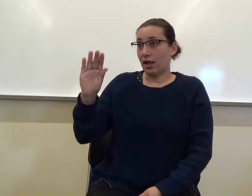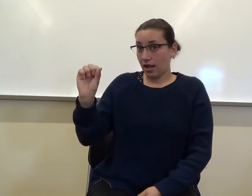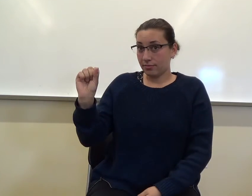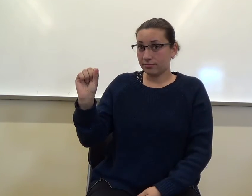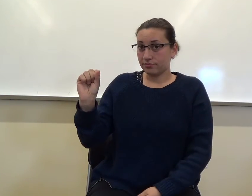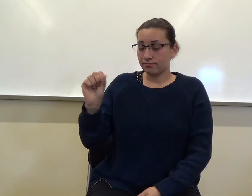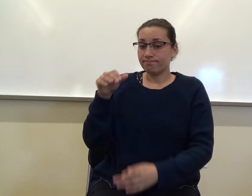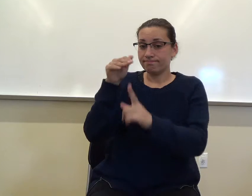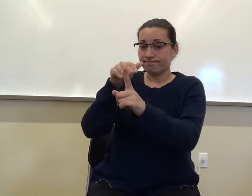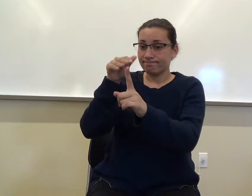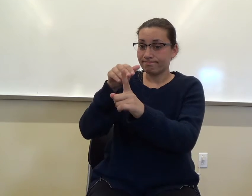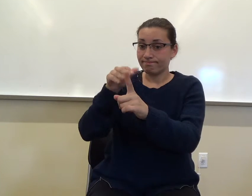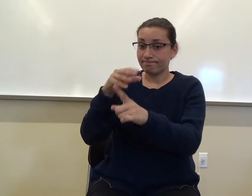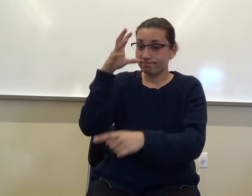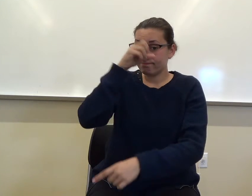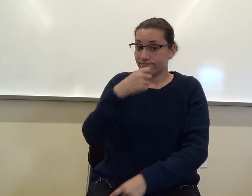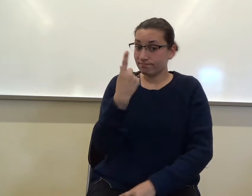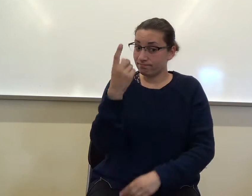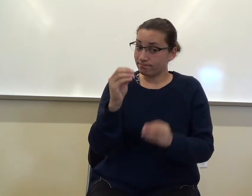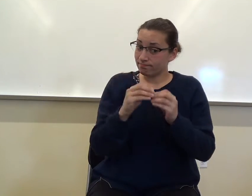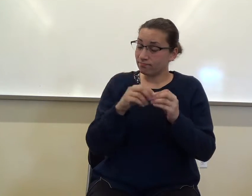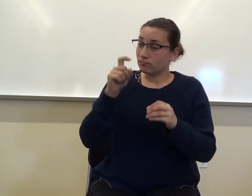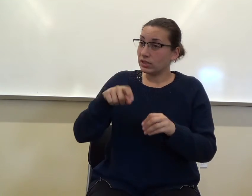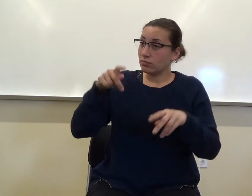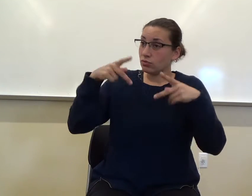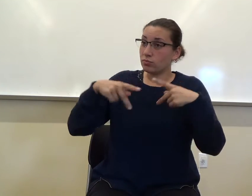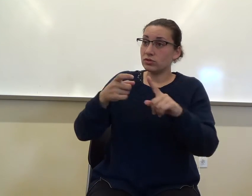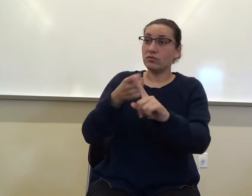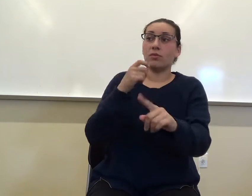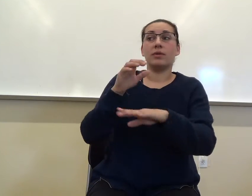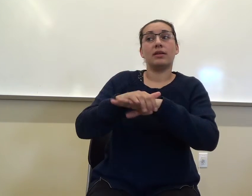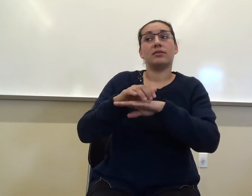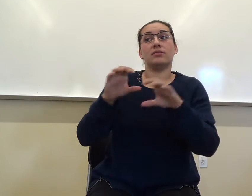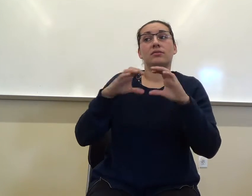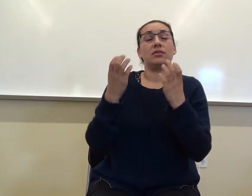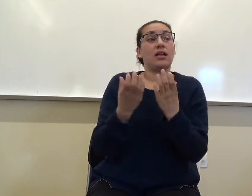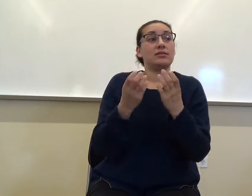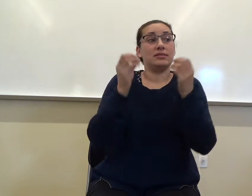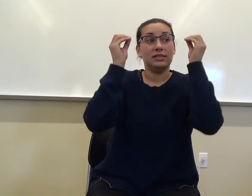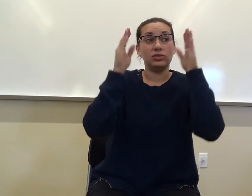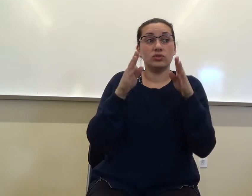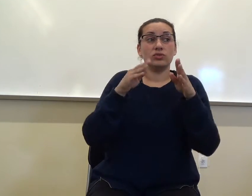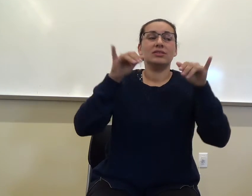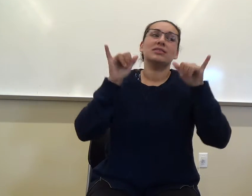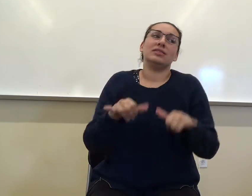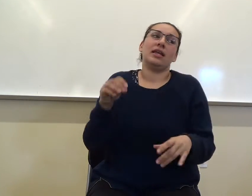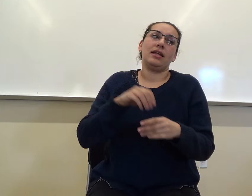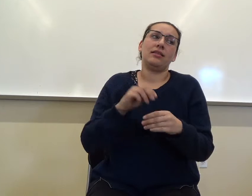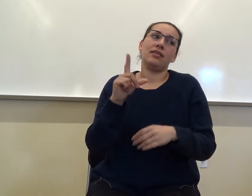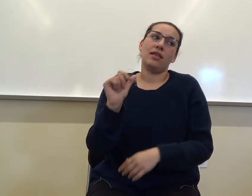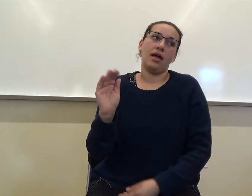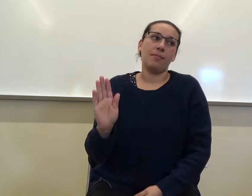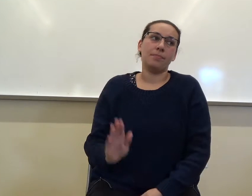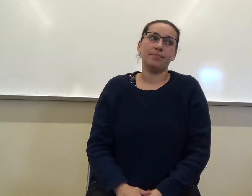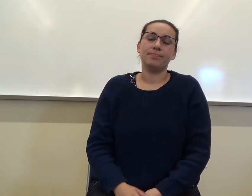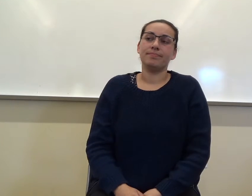miss one more, you have to get permission from your English class instructor to remain in the lab. So this is the email that went out, like I say,